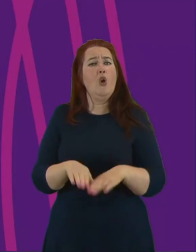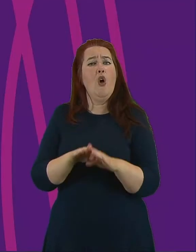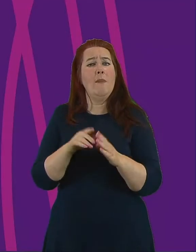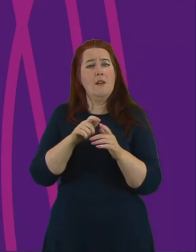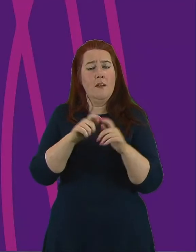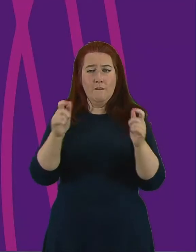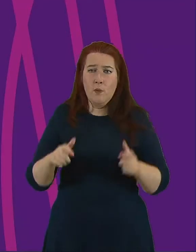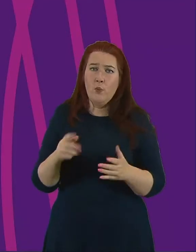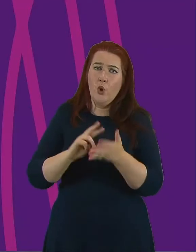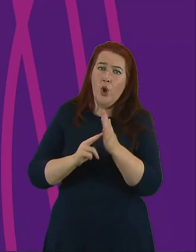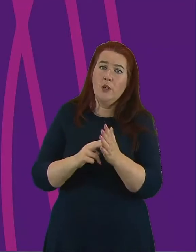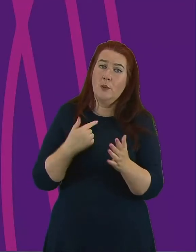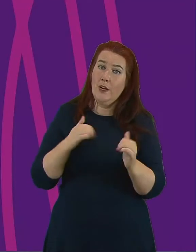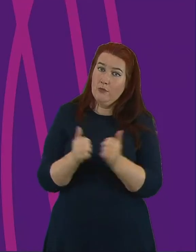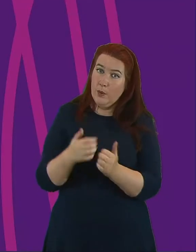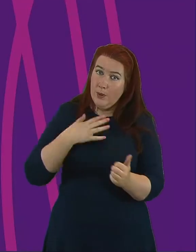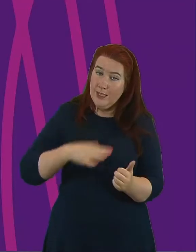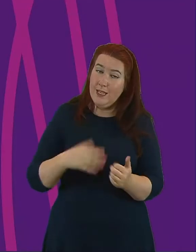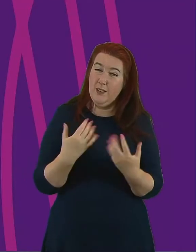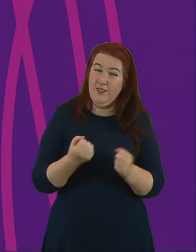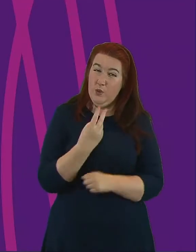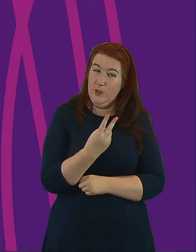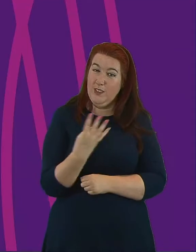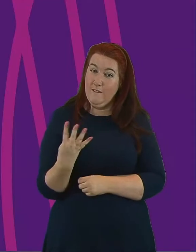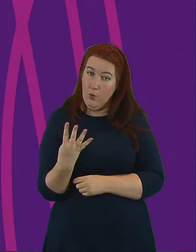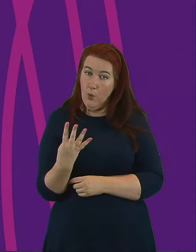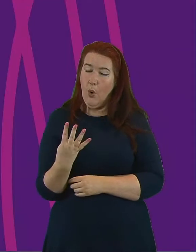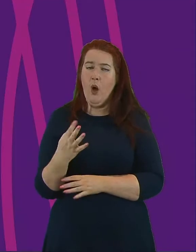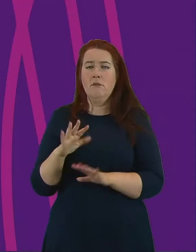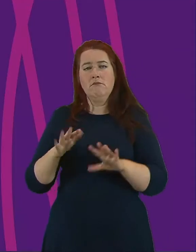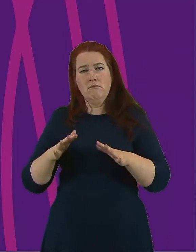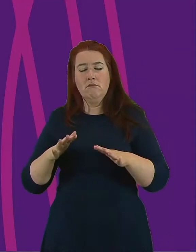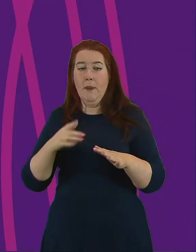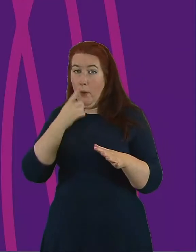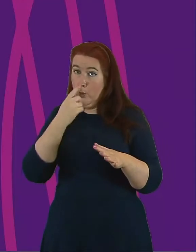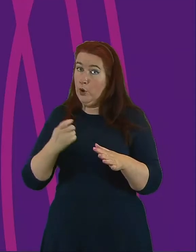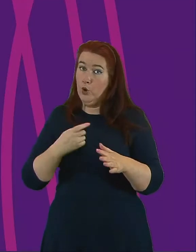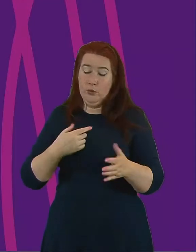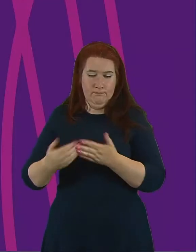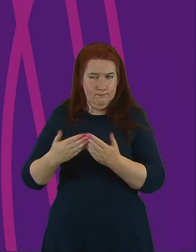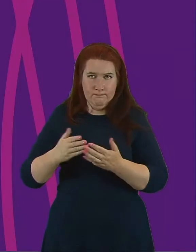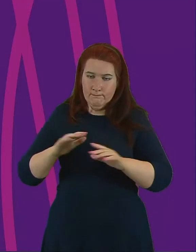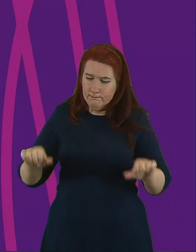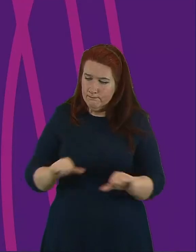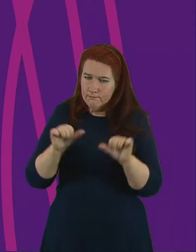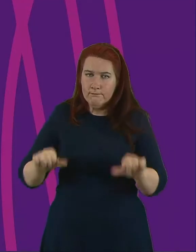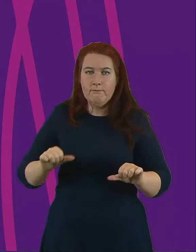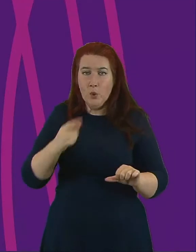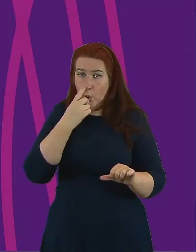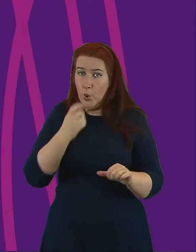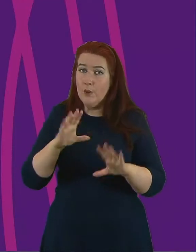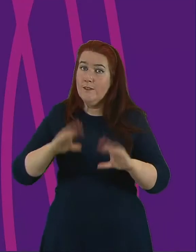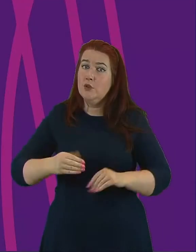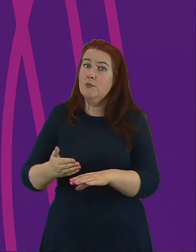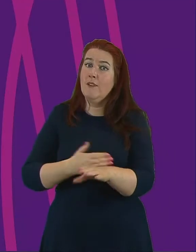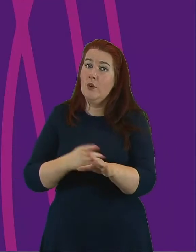would need was 24. There is a difference about state aids, but we could get all that work finished. And indeed, I know that that is the Welsh Government's view as